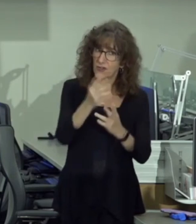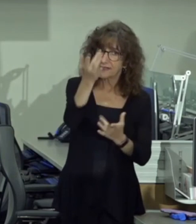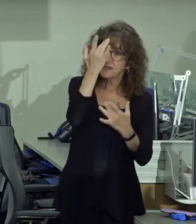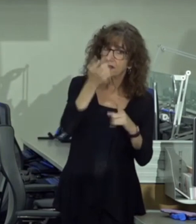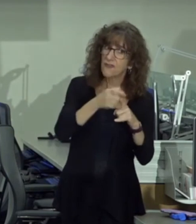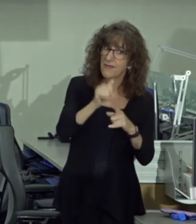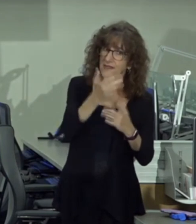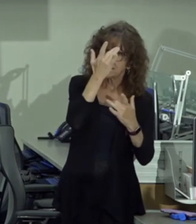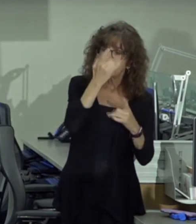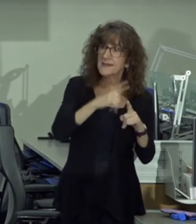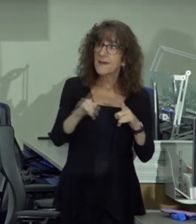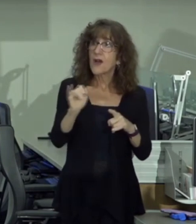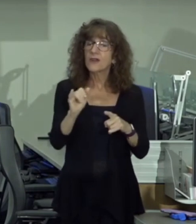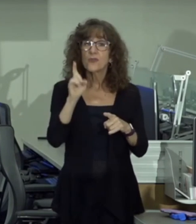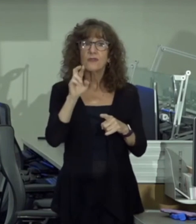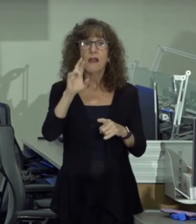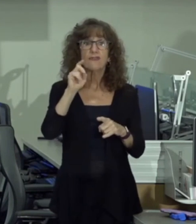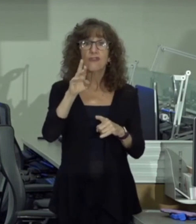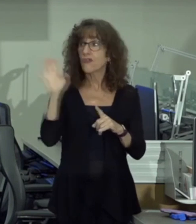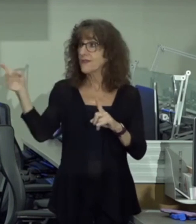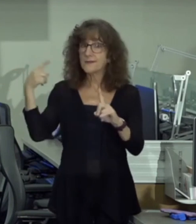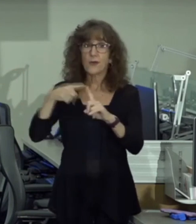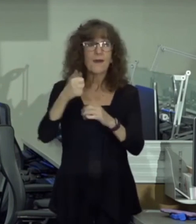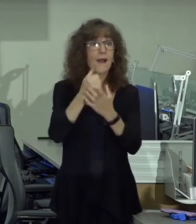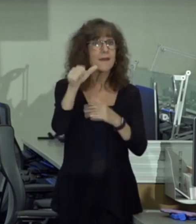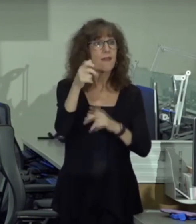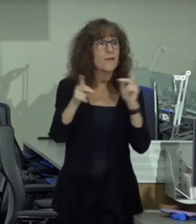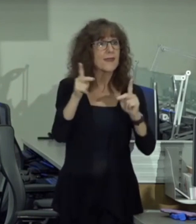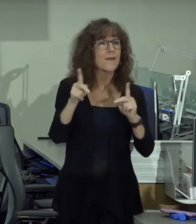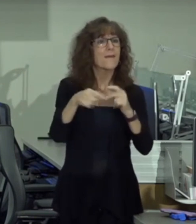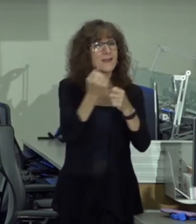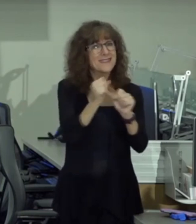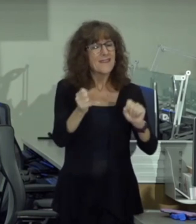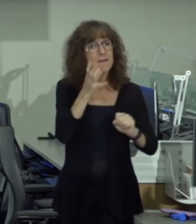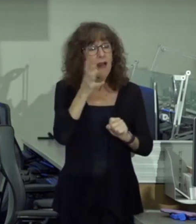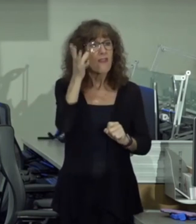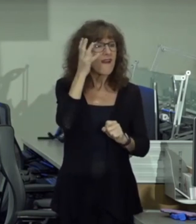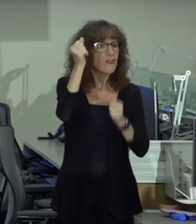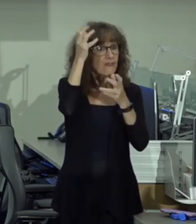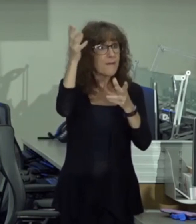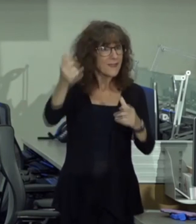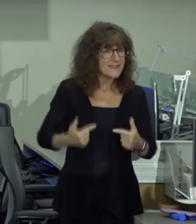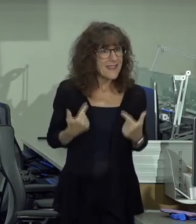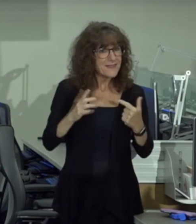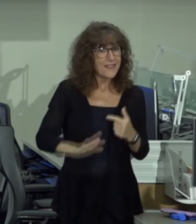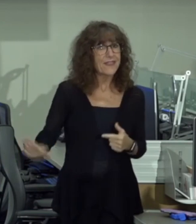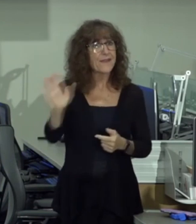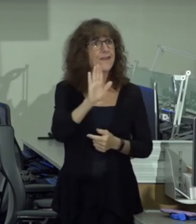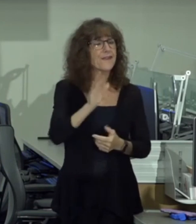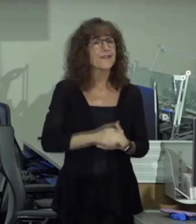it. But this is also, to Dr. Carter's point about helping other people, this is about saving your mother, father, and grandparents' lives as